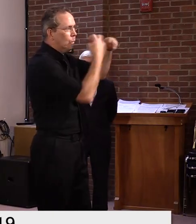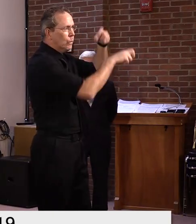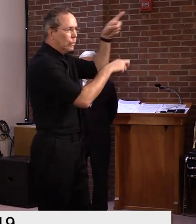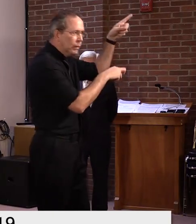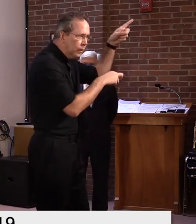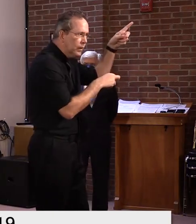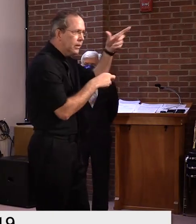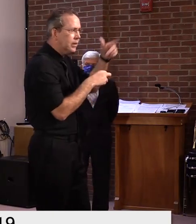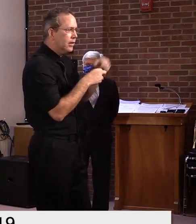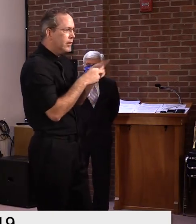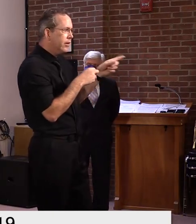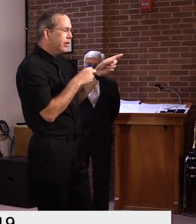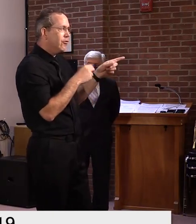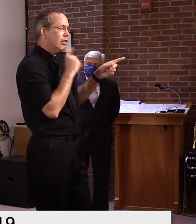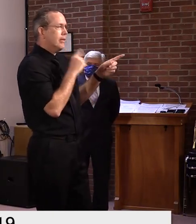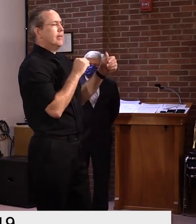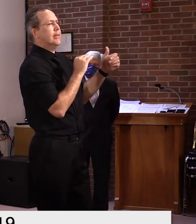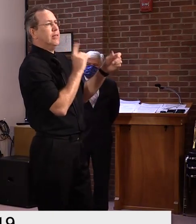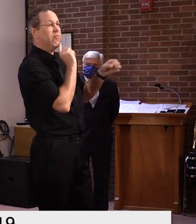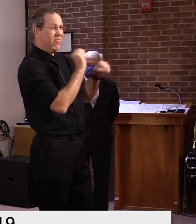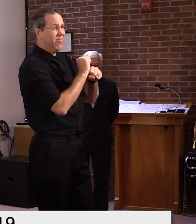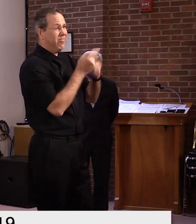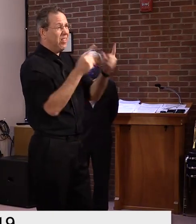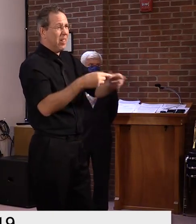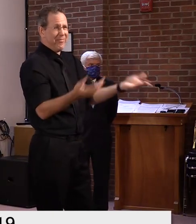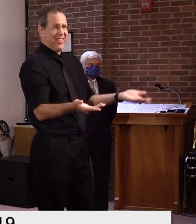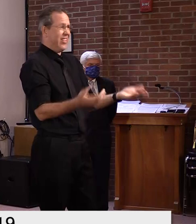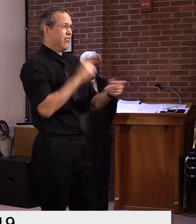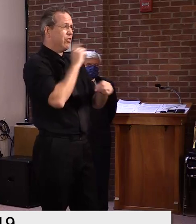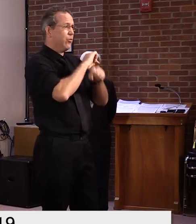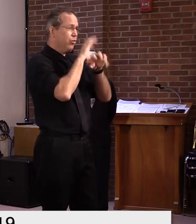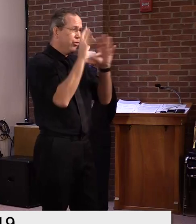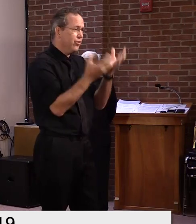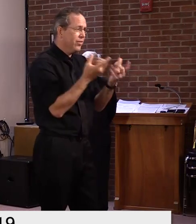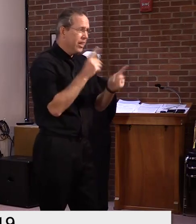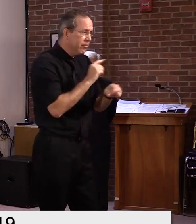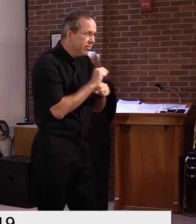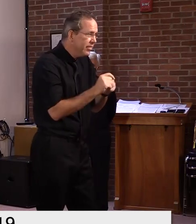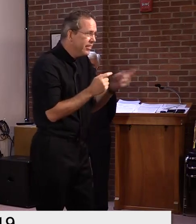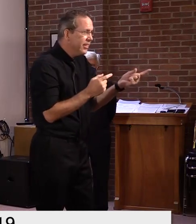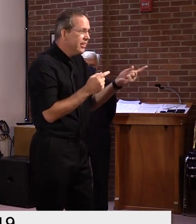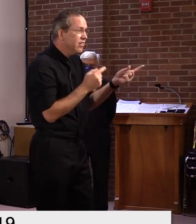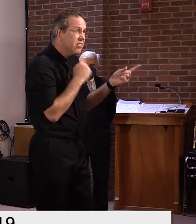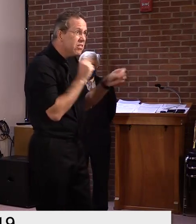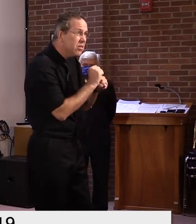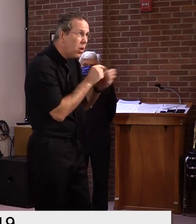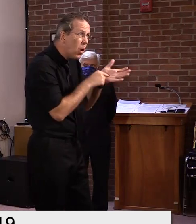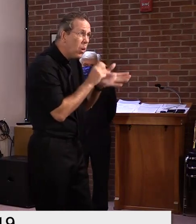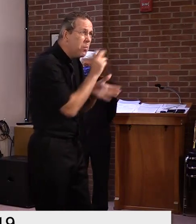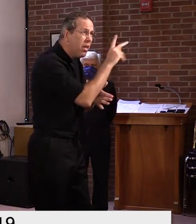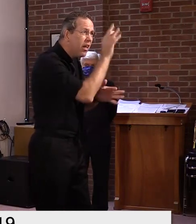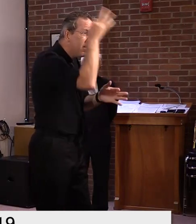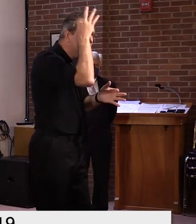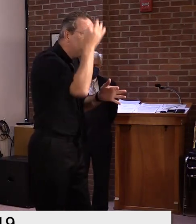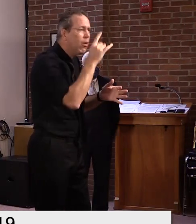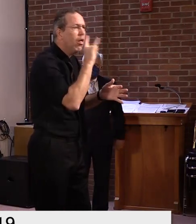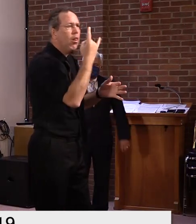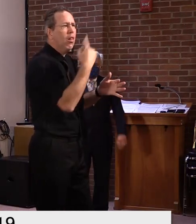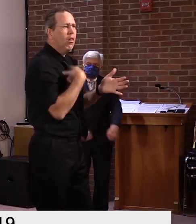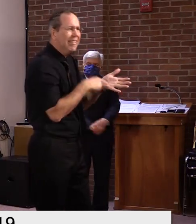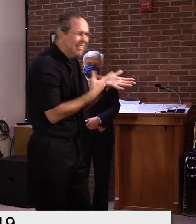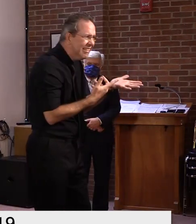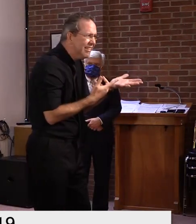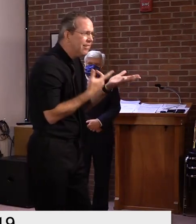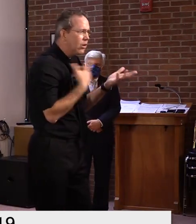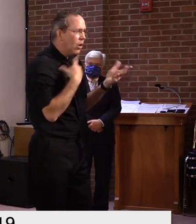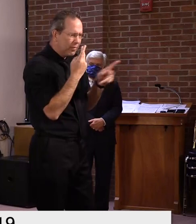at the end of the year, if we don't spend the money, we have to turn it back in. It takes a while to put these programs into place as well. We see the